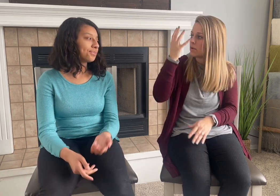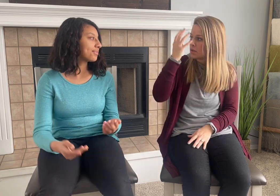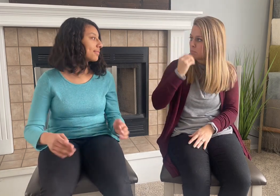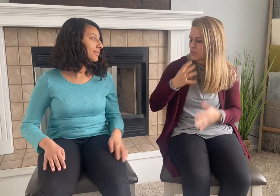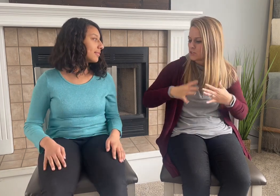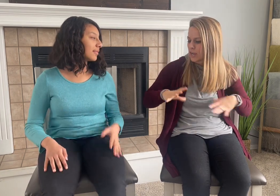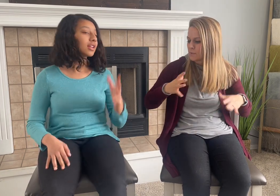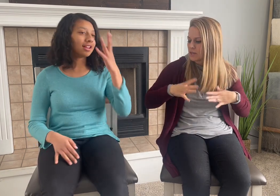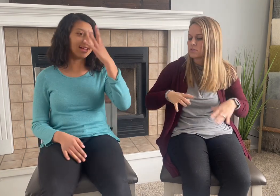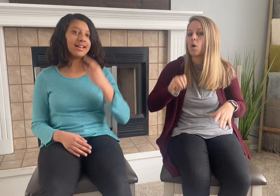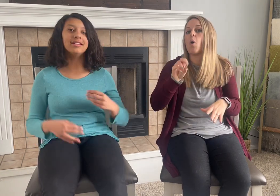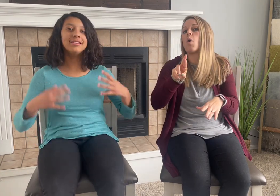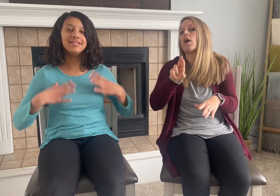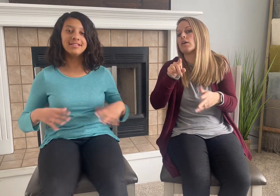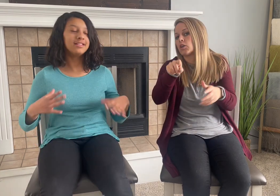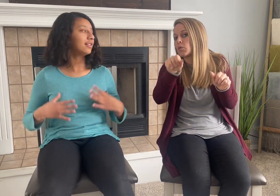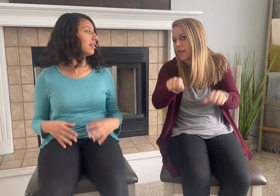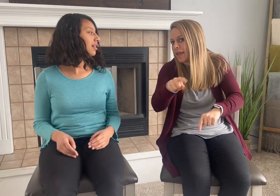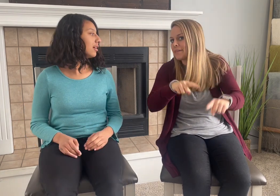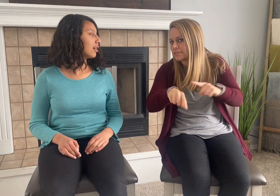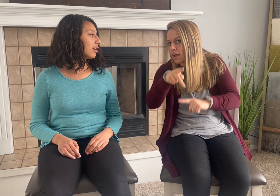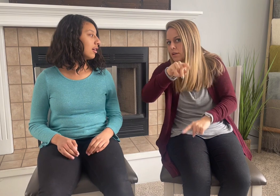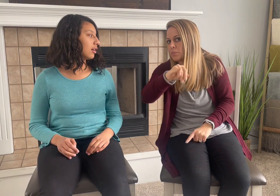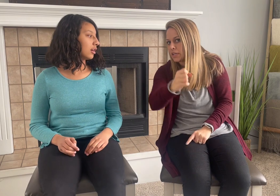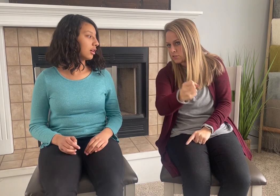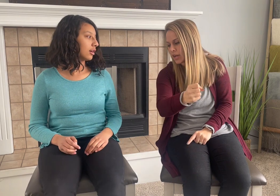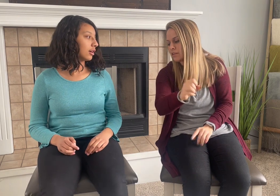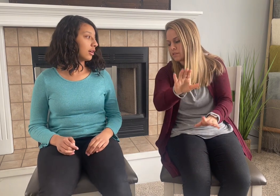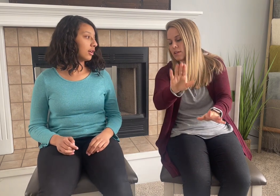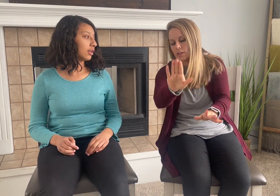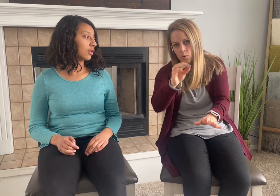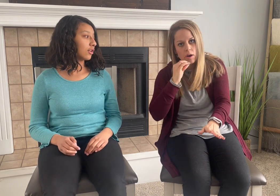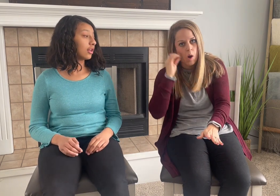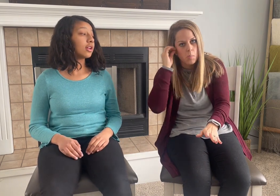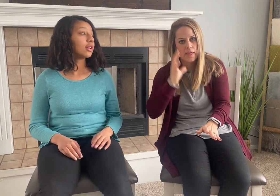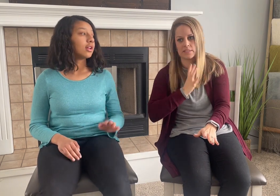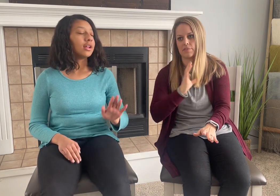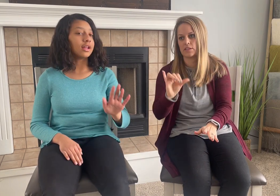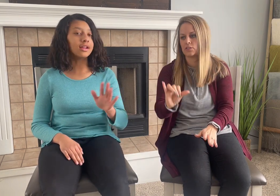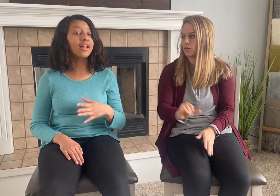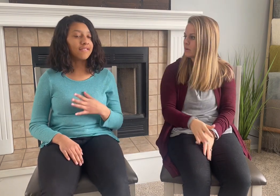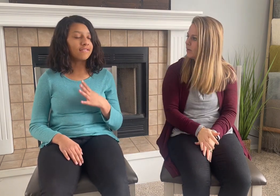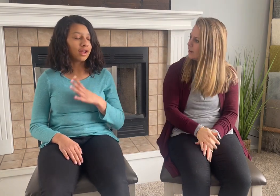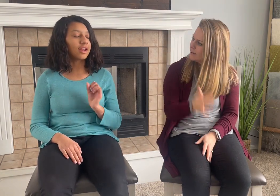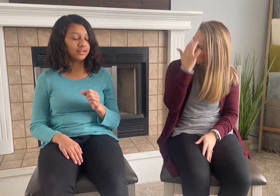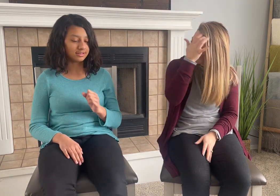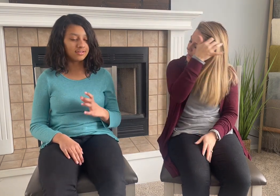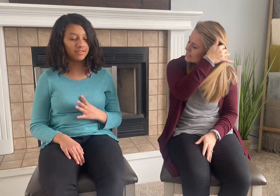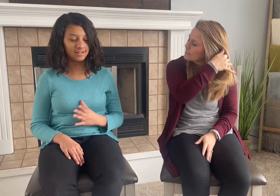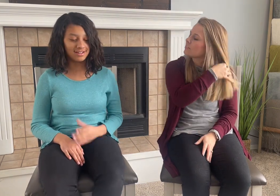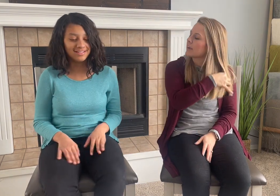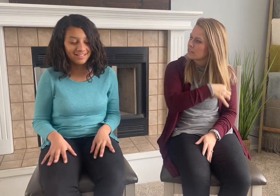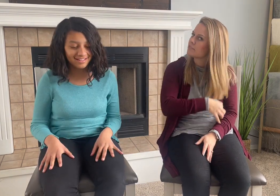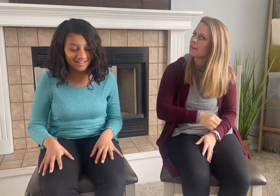pajamas, or you can sign PJs in your home. That's fine too. Yes. It's fine. It's fine.